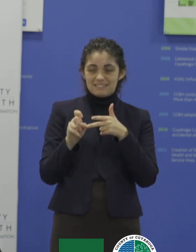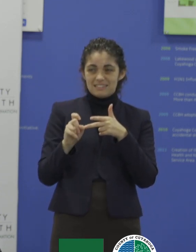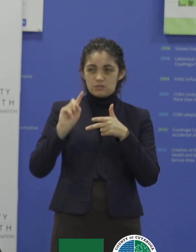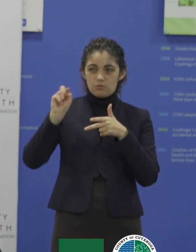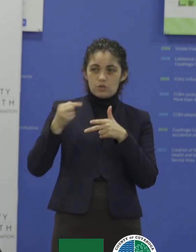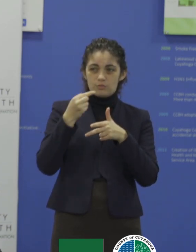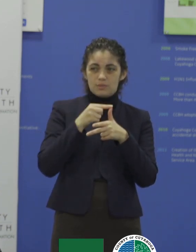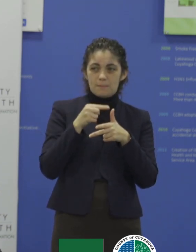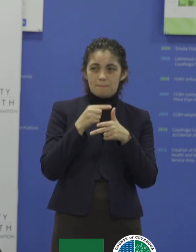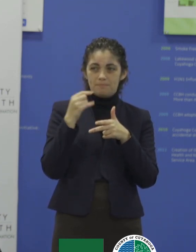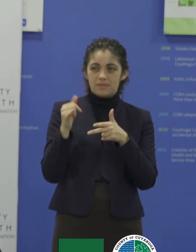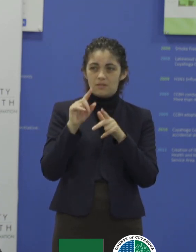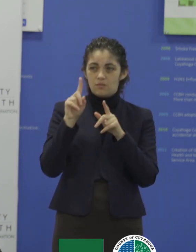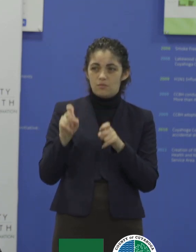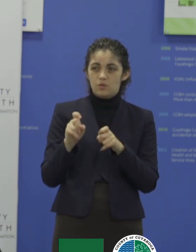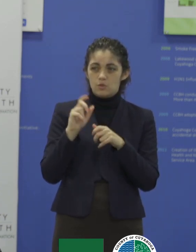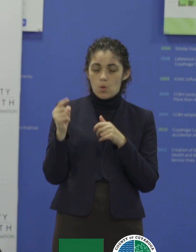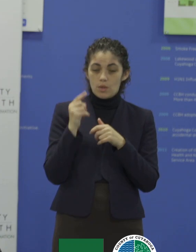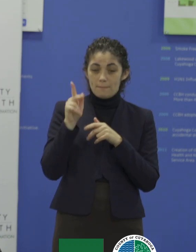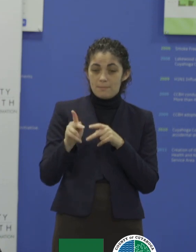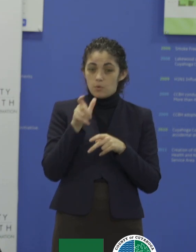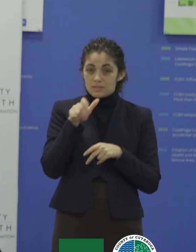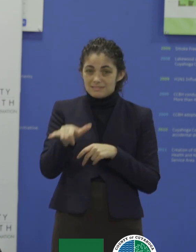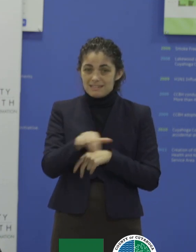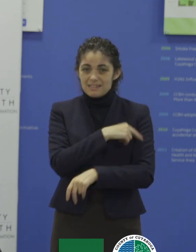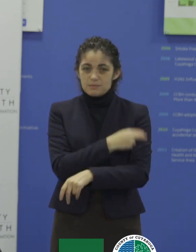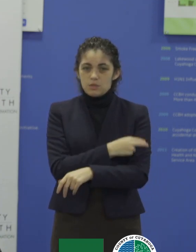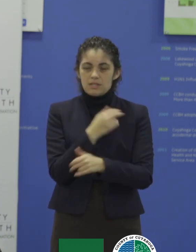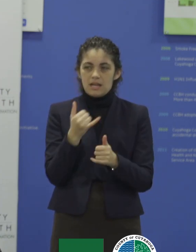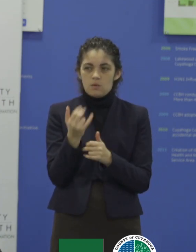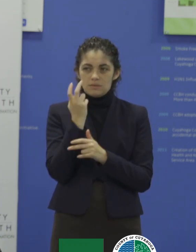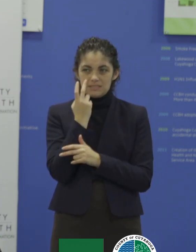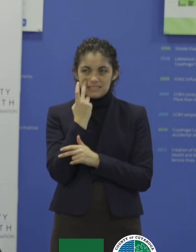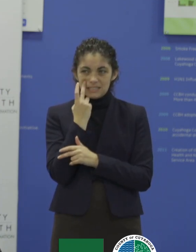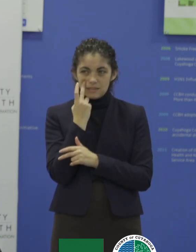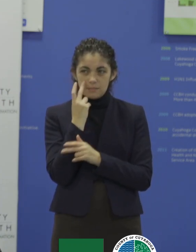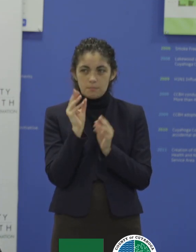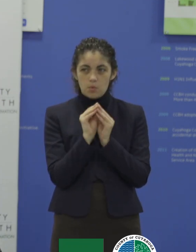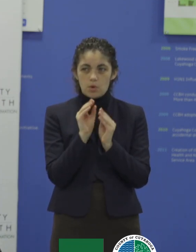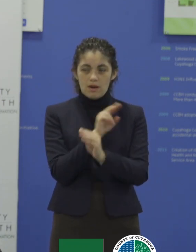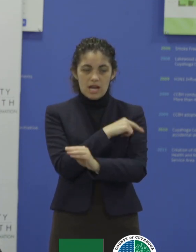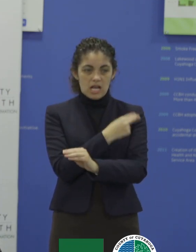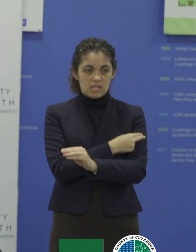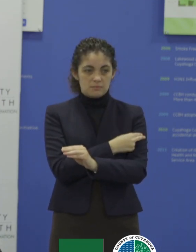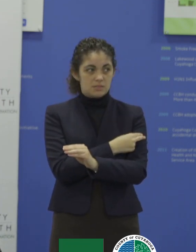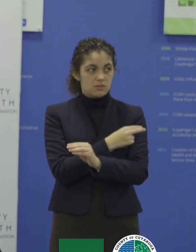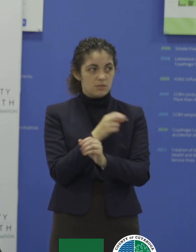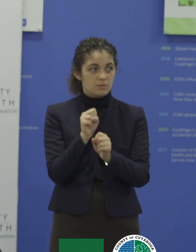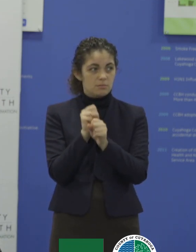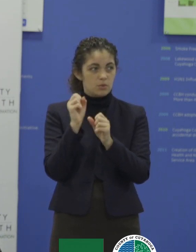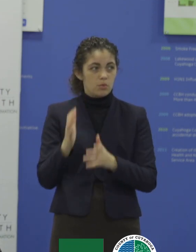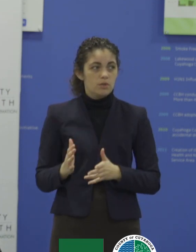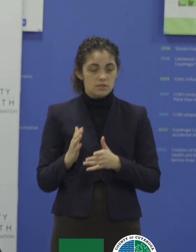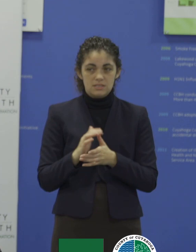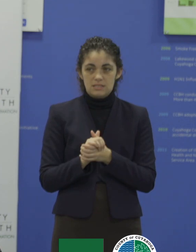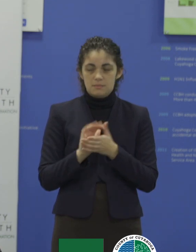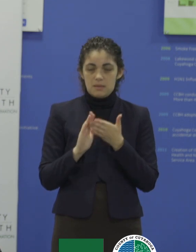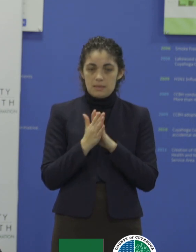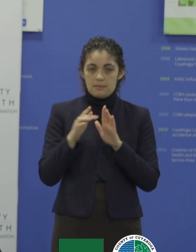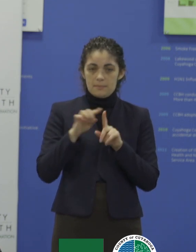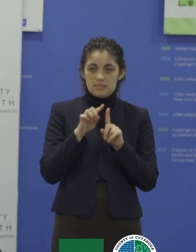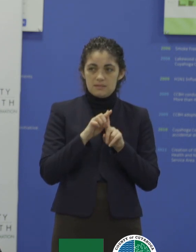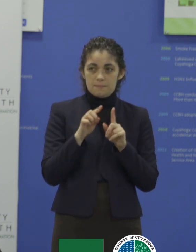So originally we were testing mostly hospitalized patients, but as we began to see hospital employees become positive, we